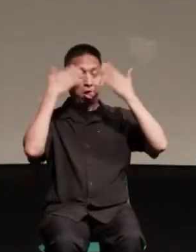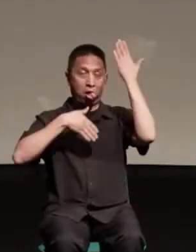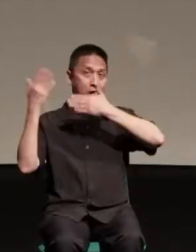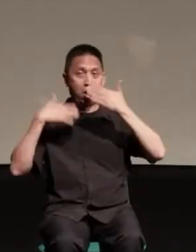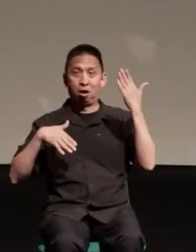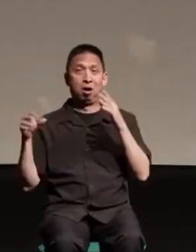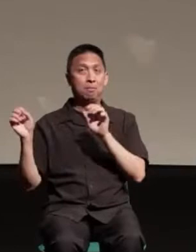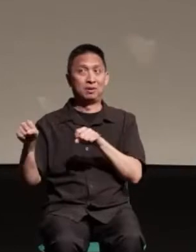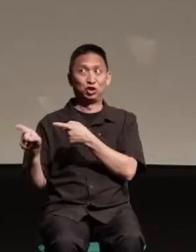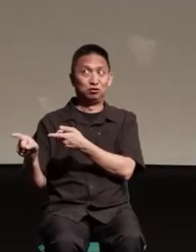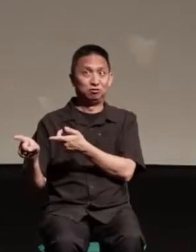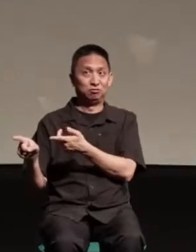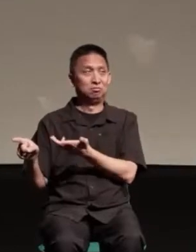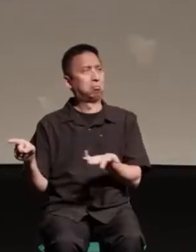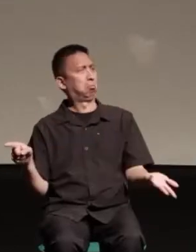a very